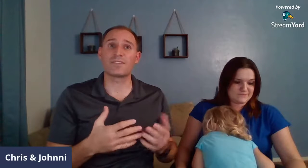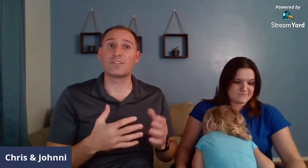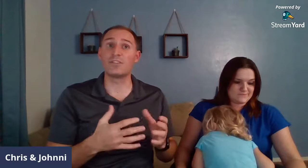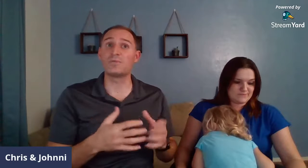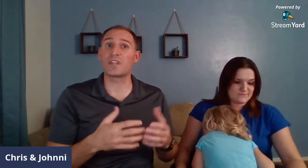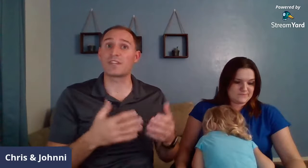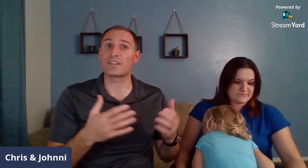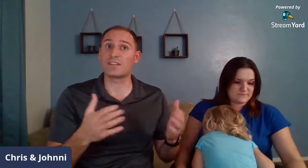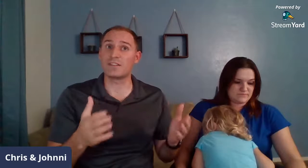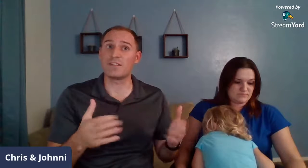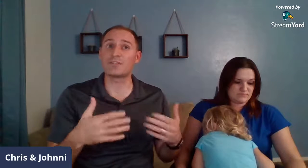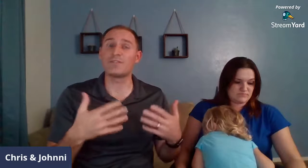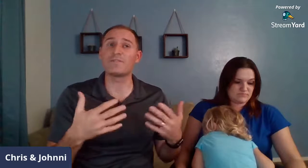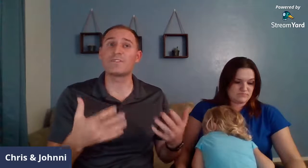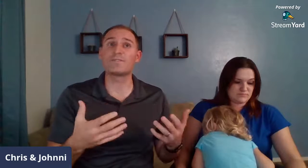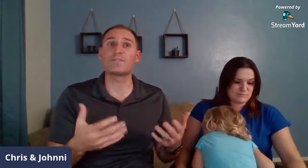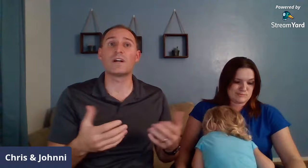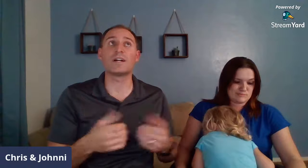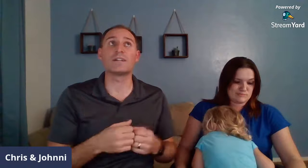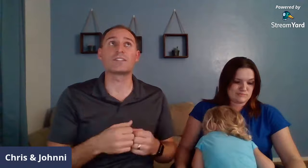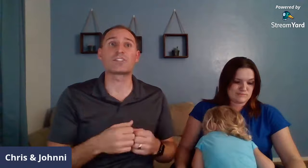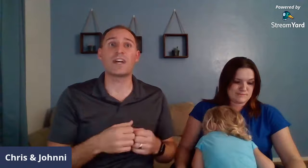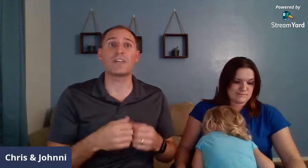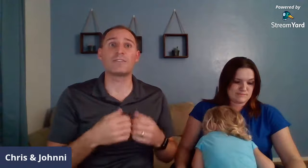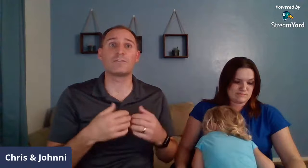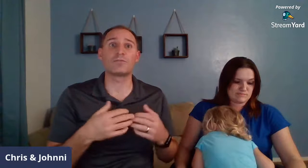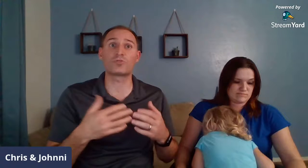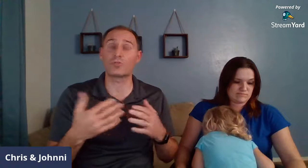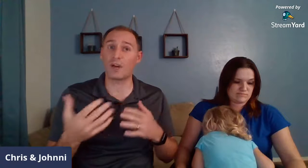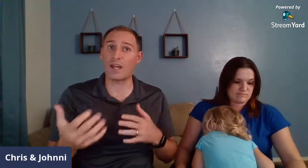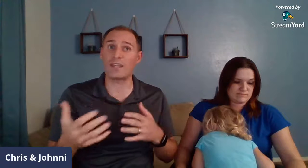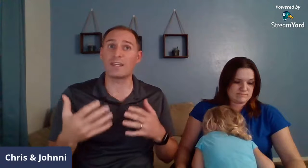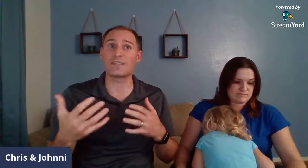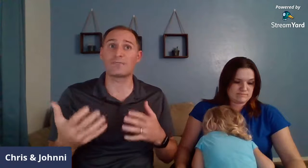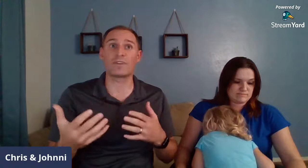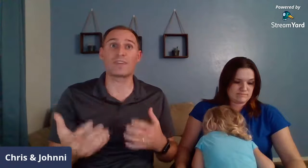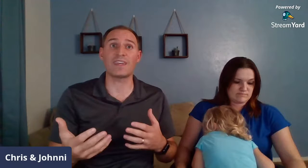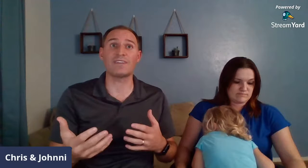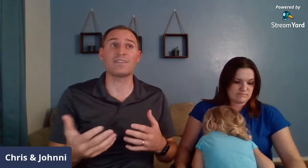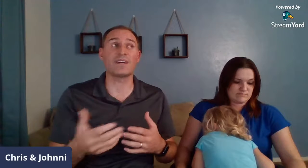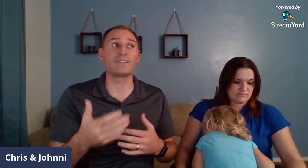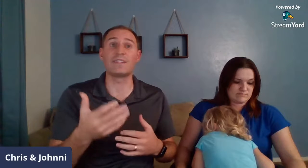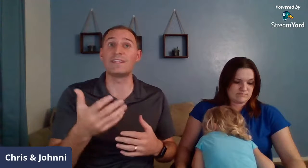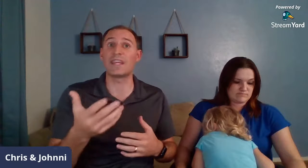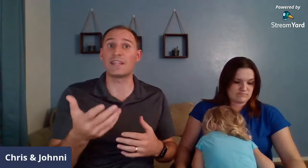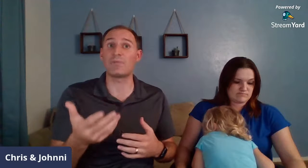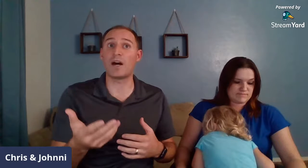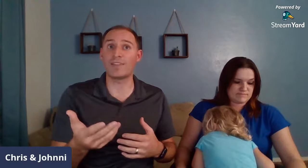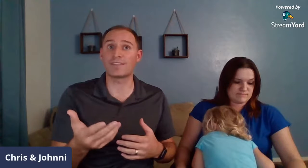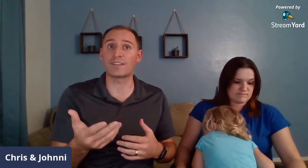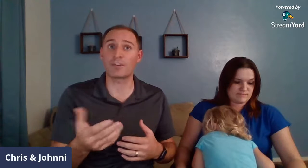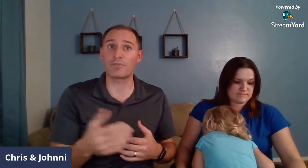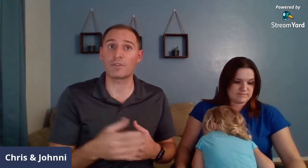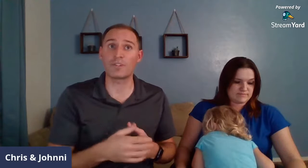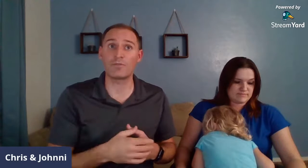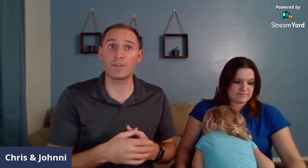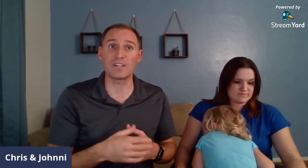various YouTube channels that, don't feel shy to try different things. The Daily Moth is another really good one. It's